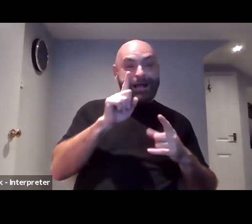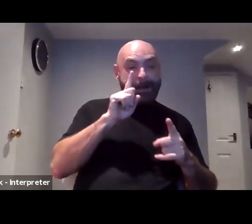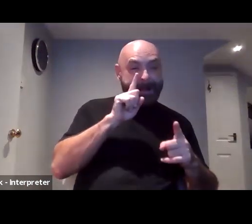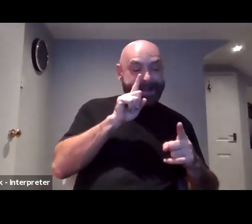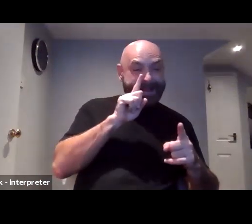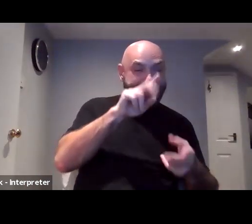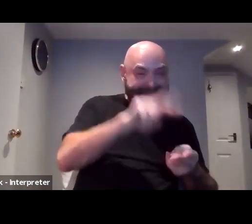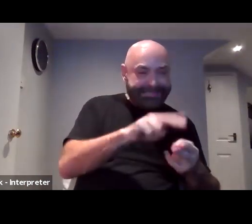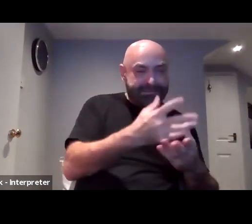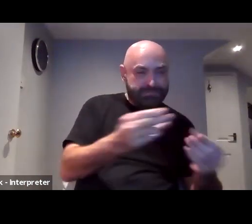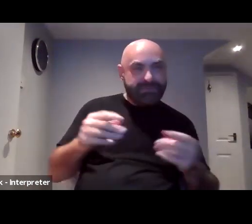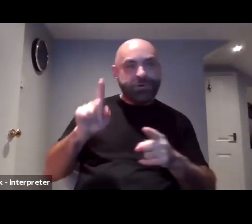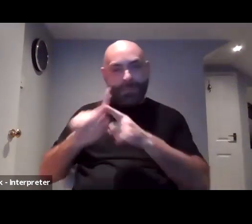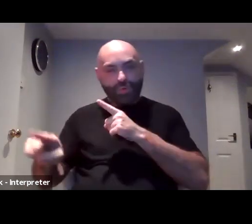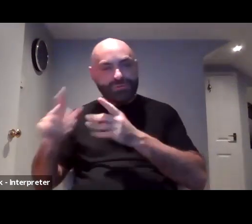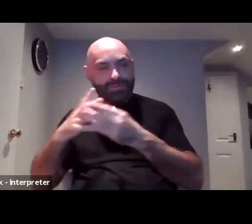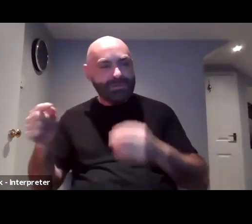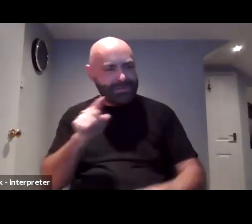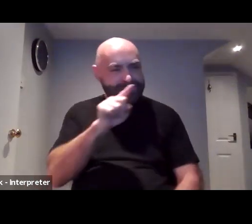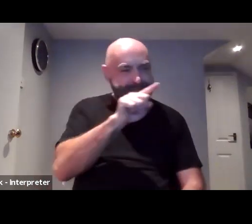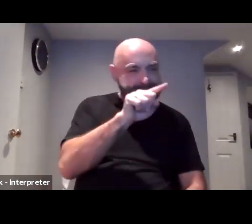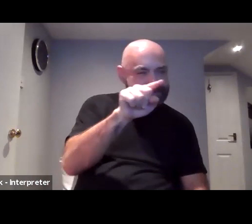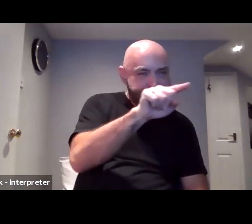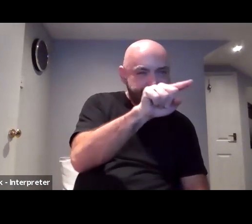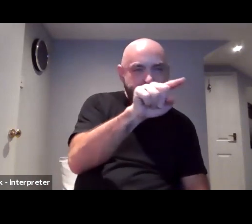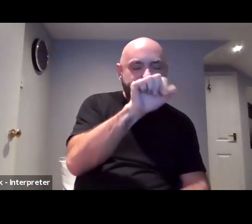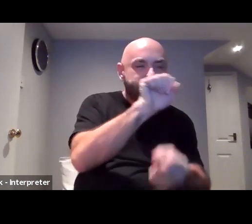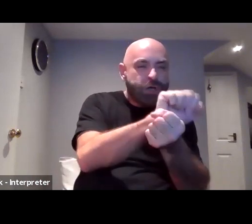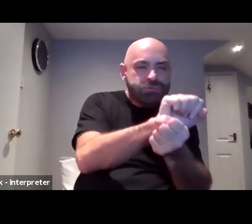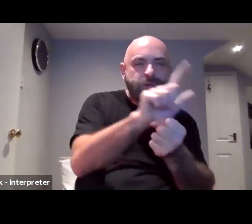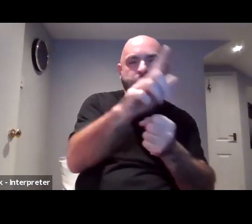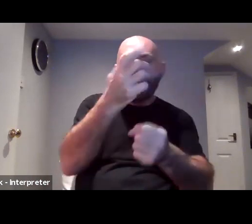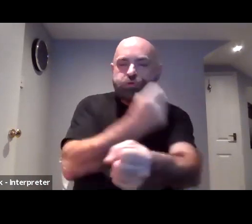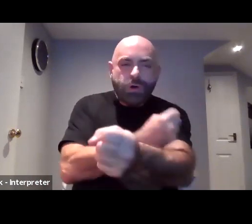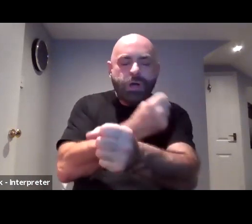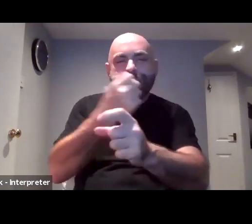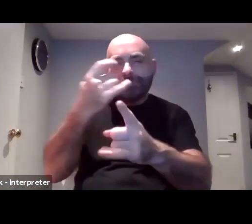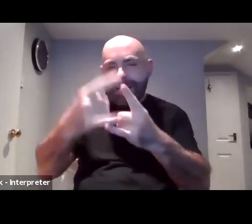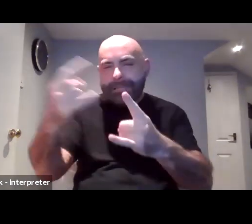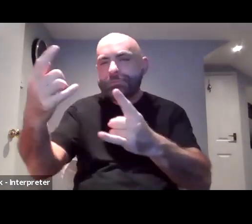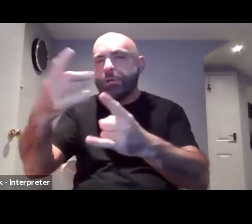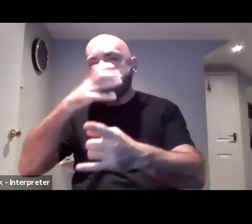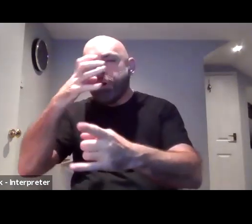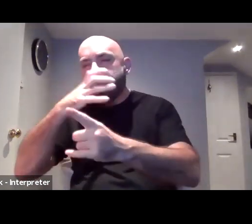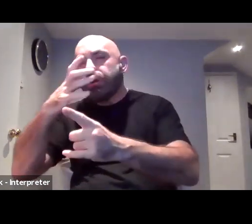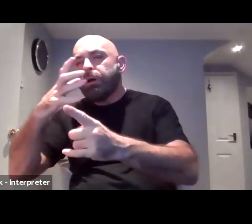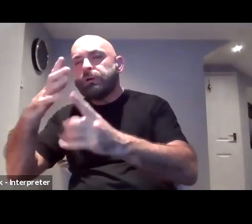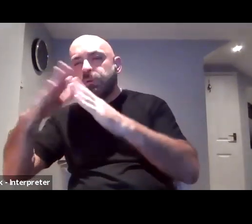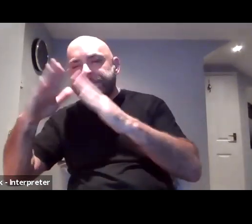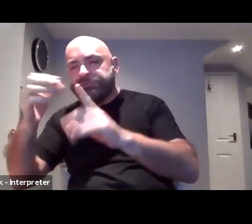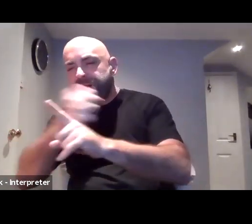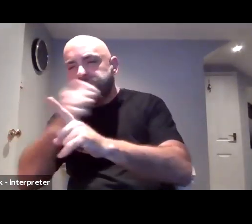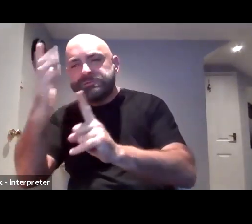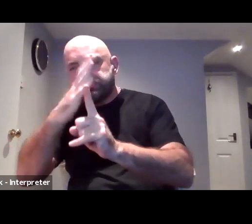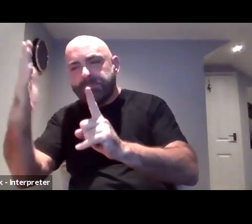deprived, at all of these adverse childhood experiences, incarceration, drug abuse, sexual abuse, alcohol abuse, domestic violence, physical